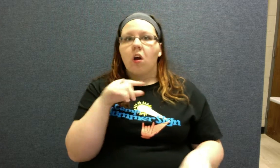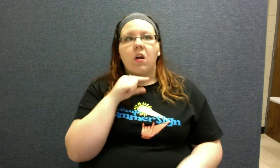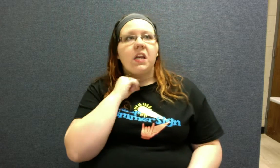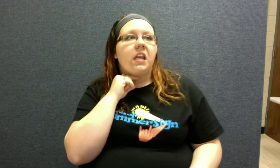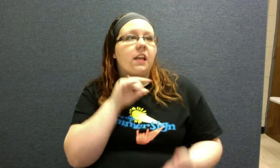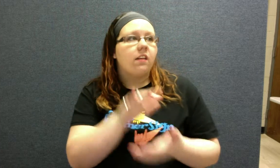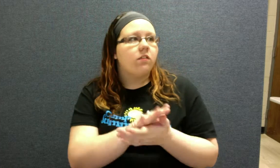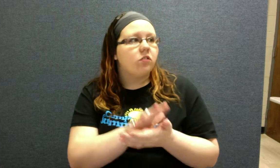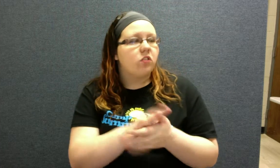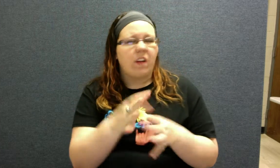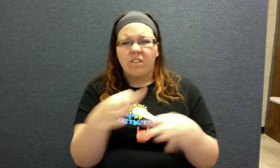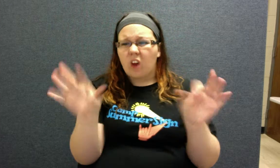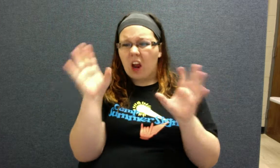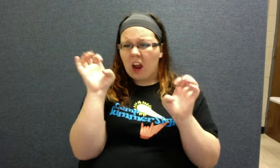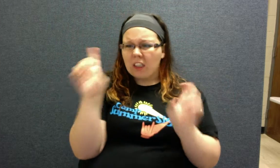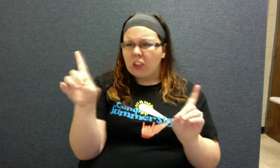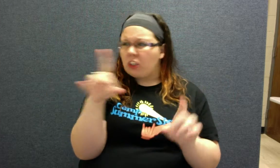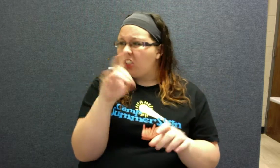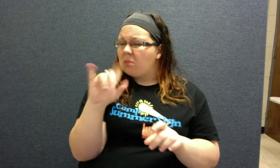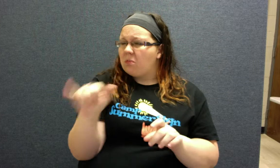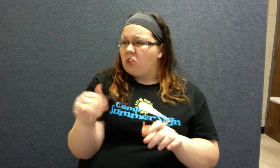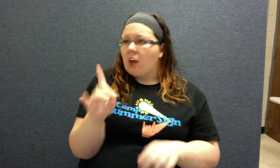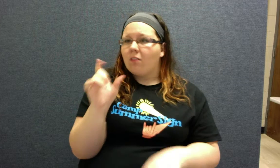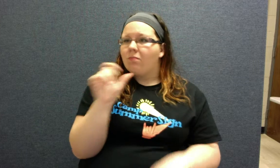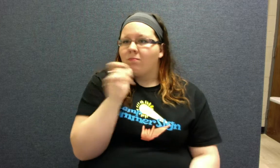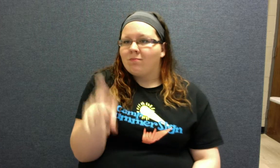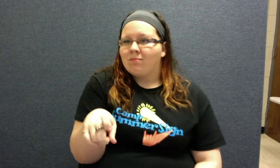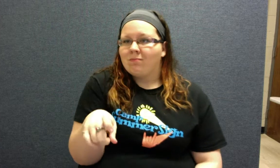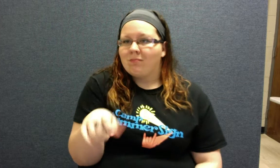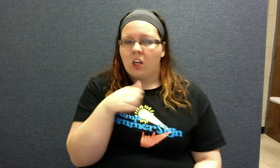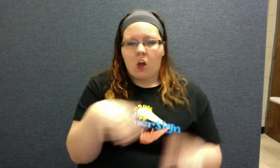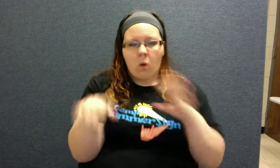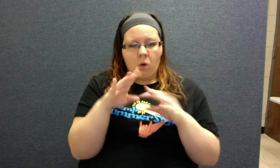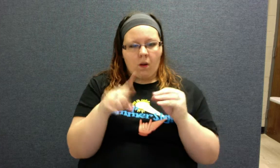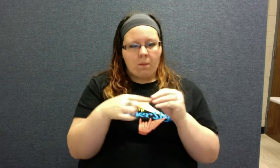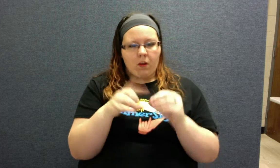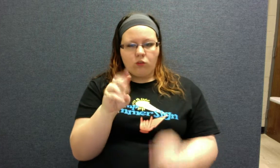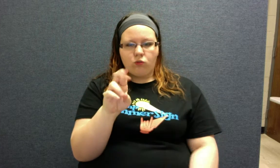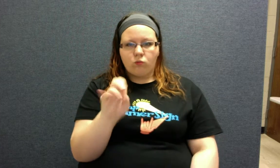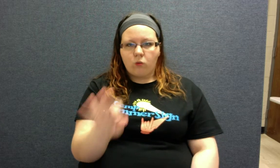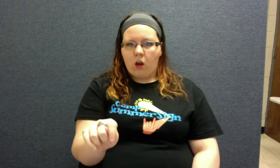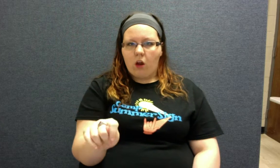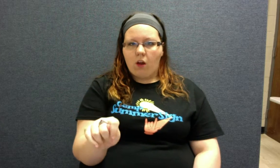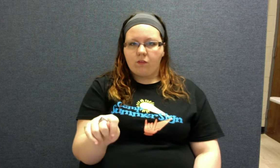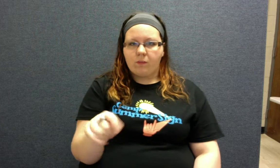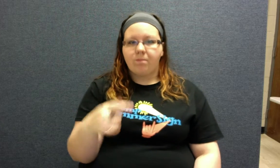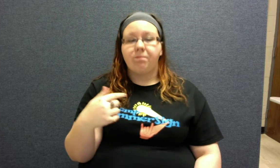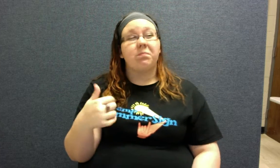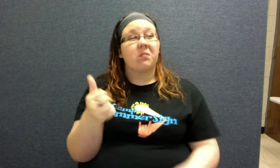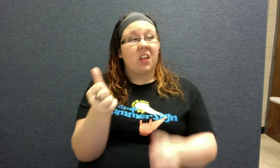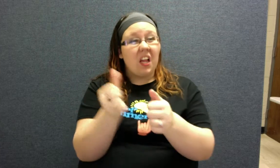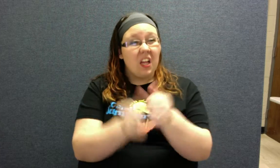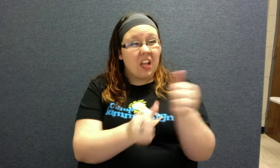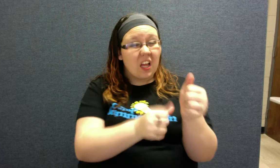education, don't have to get a summer job, and I don't have to worry about getting drafted to go to Vietnam. Every guy in my family since the Civil War has been in